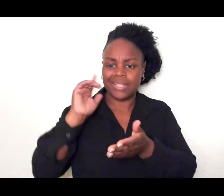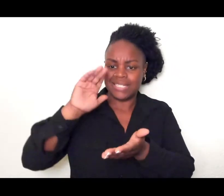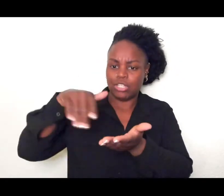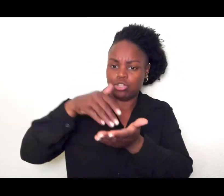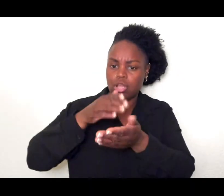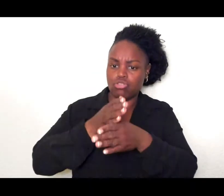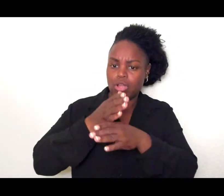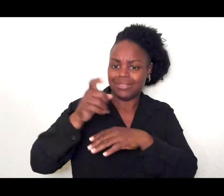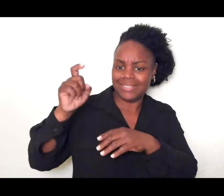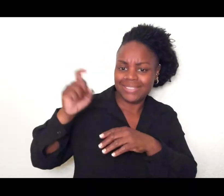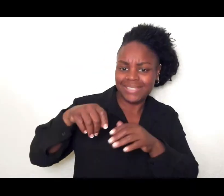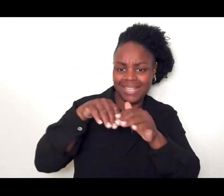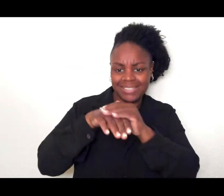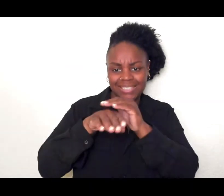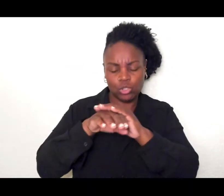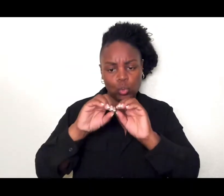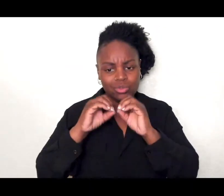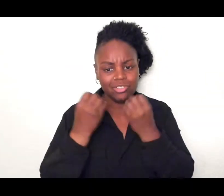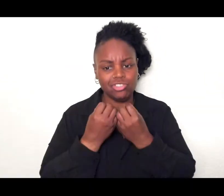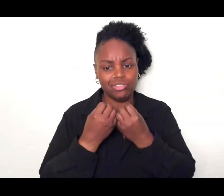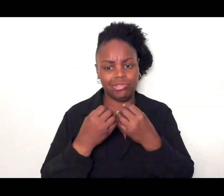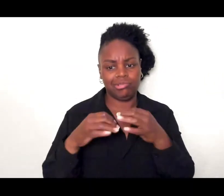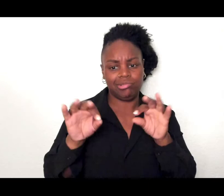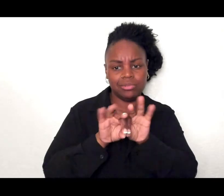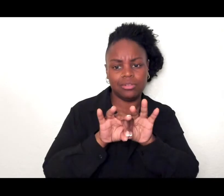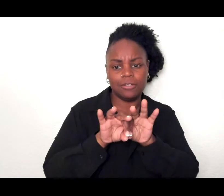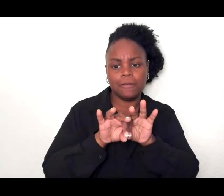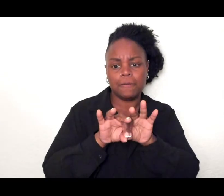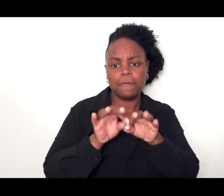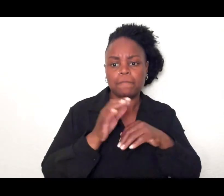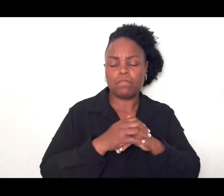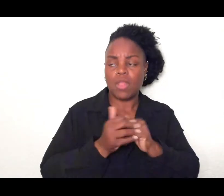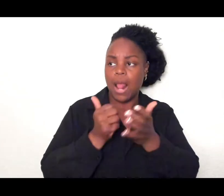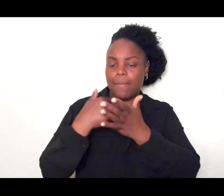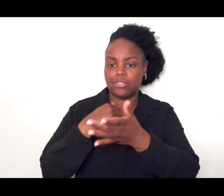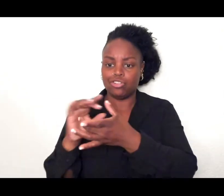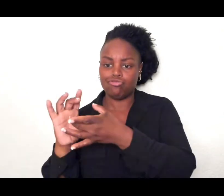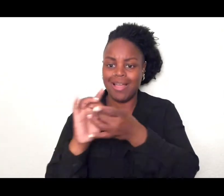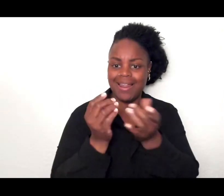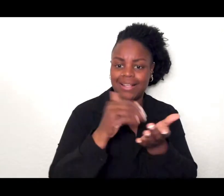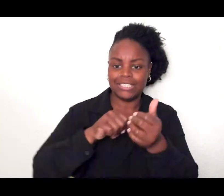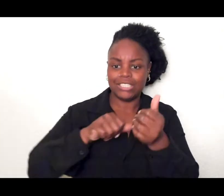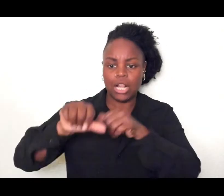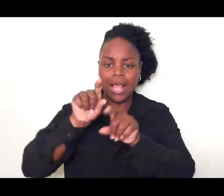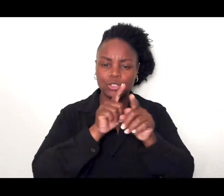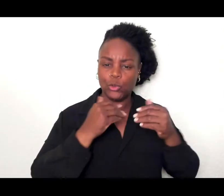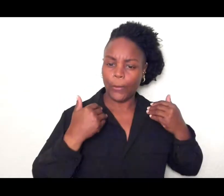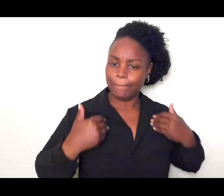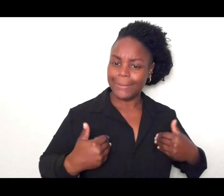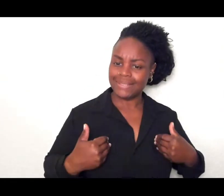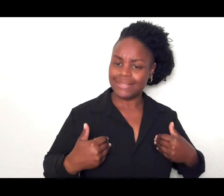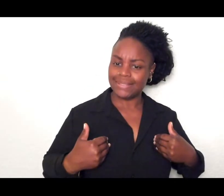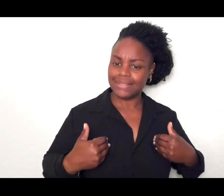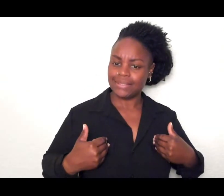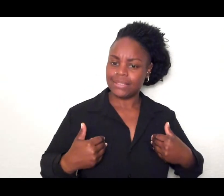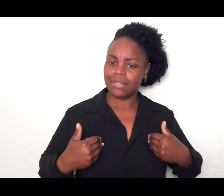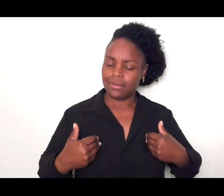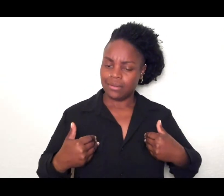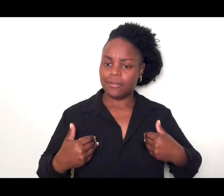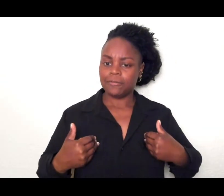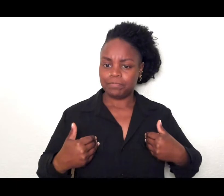on point to me now. Now I actually added that into my phrases. And I think it's something that should be shared in every space and